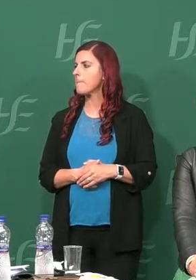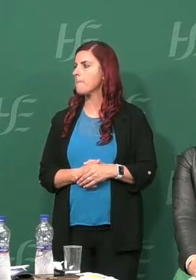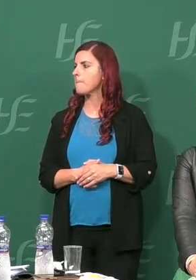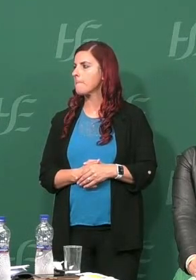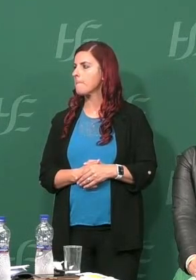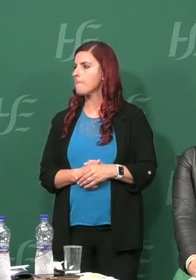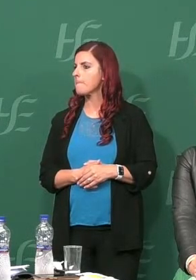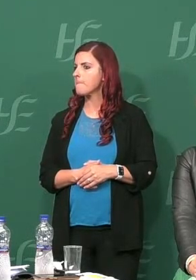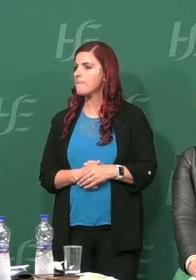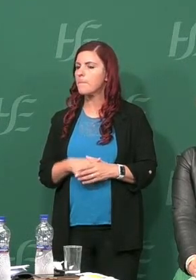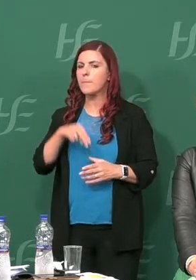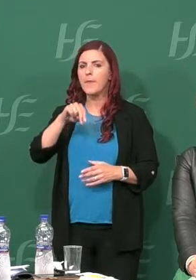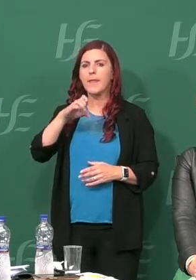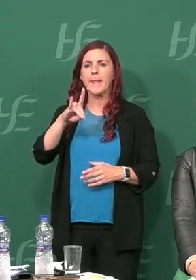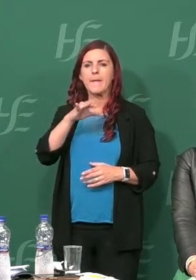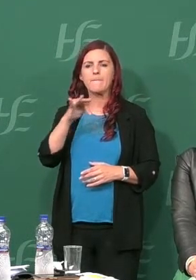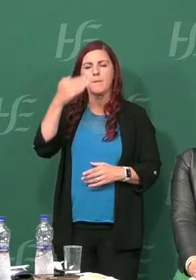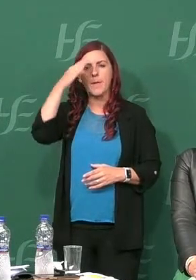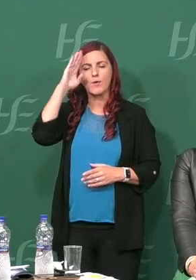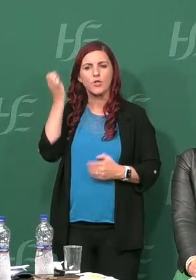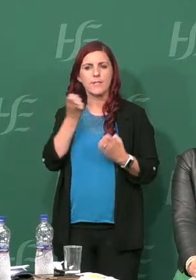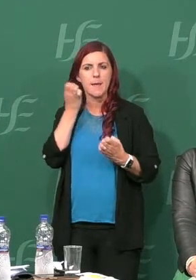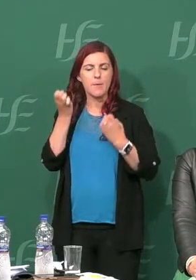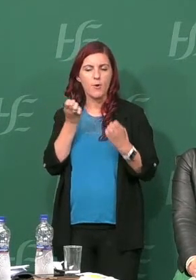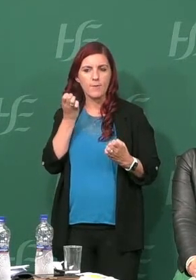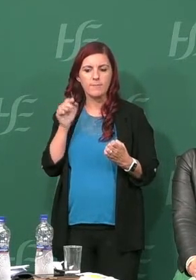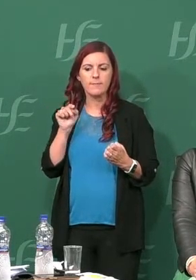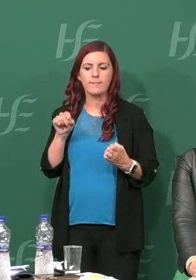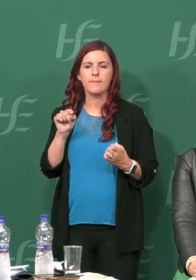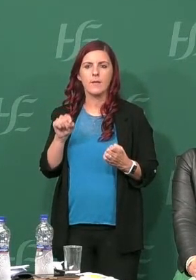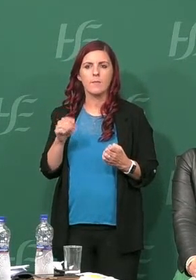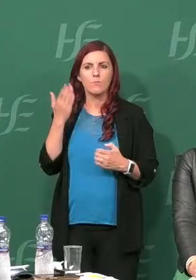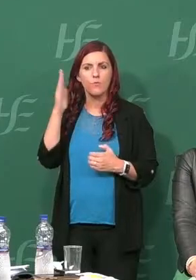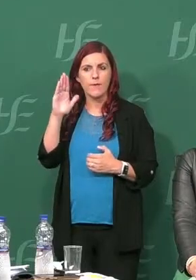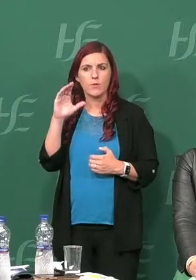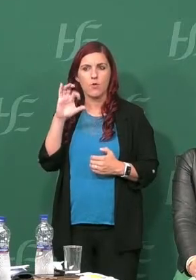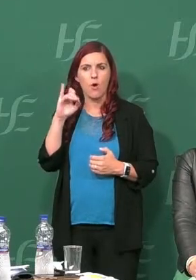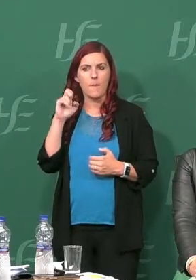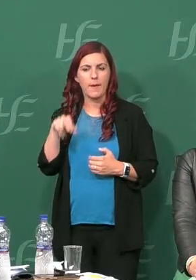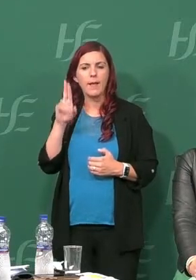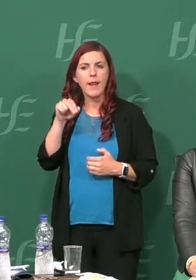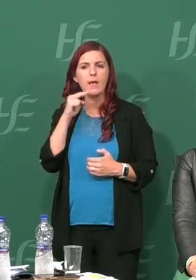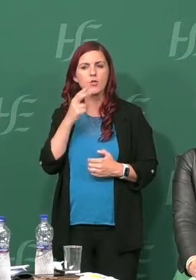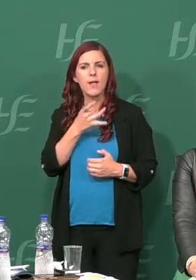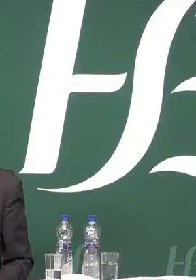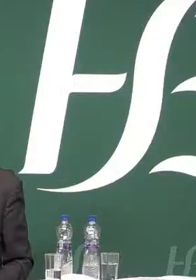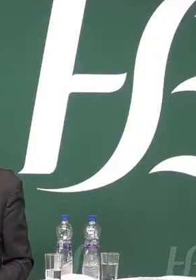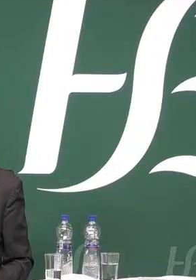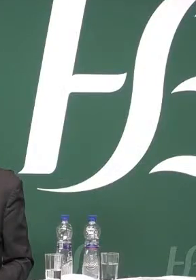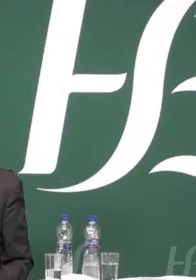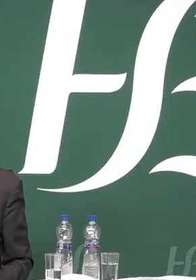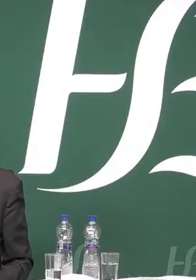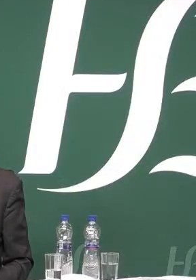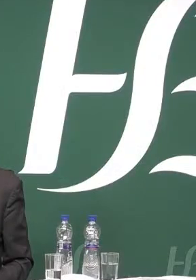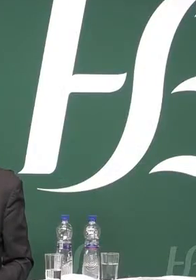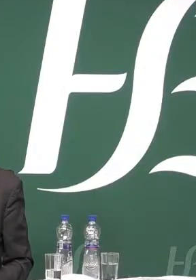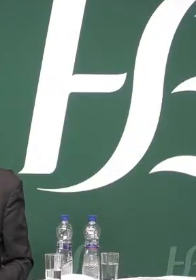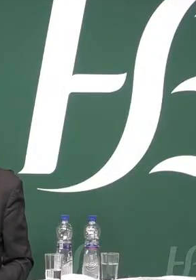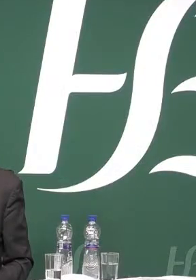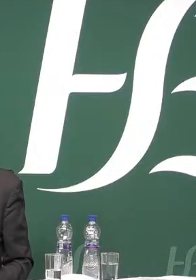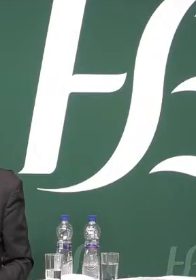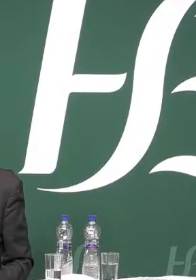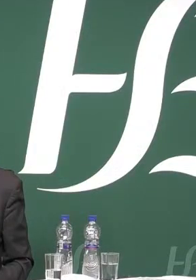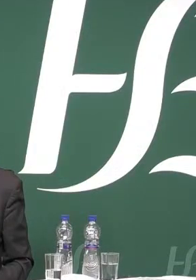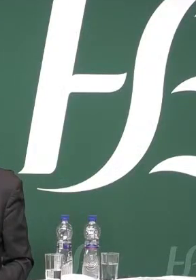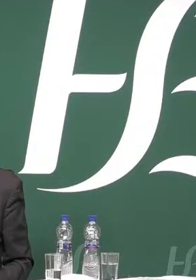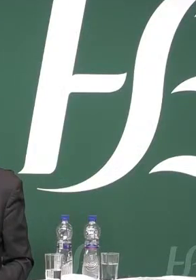Hi, thanks. Niamh Griffin from the Irish Examiner. Professor Cormacan, can I ask you, with your background in infection control, what